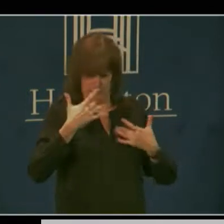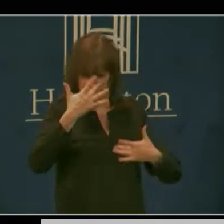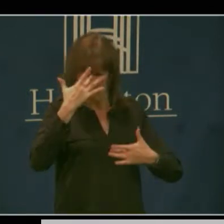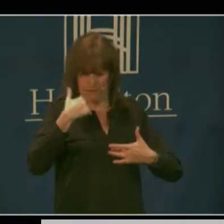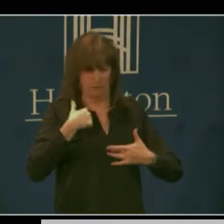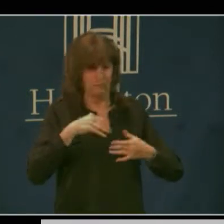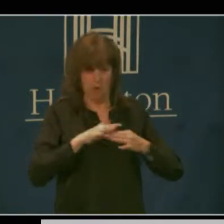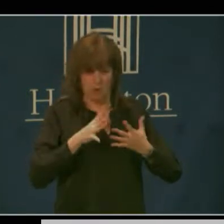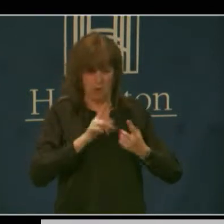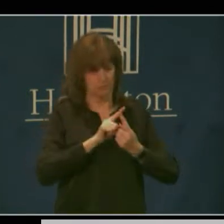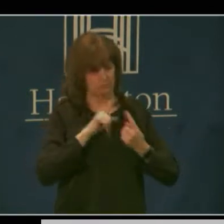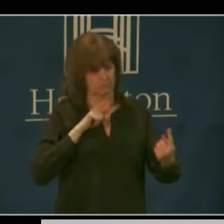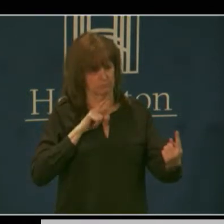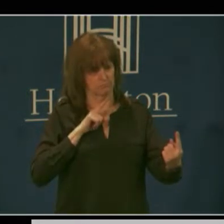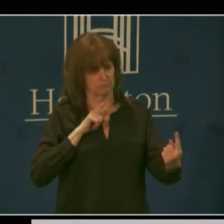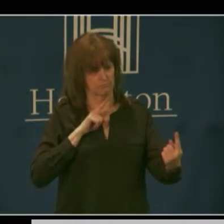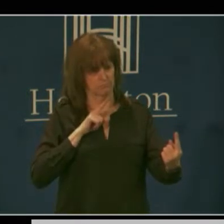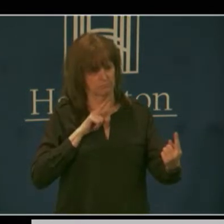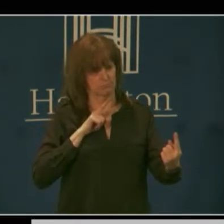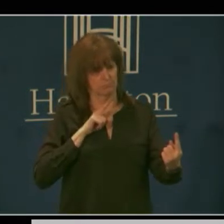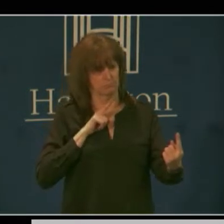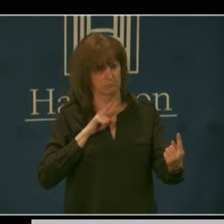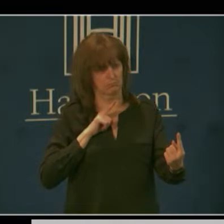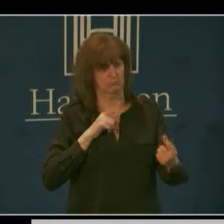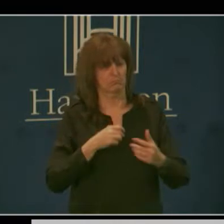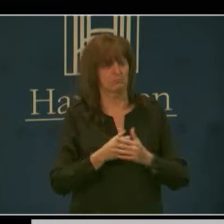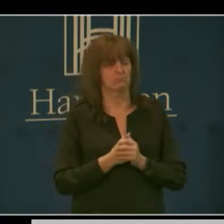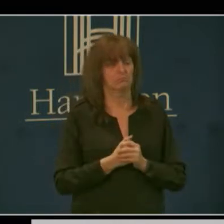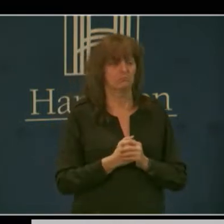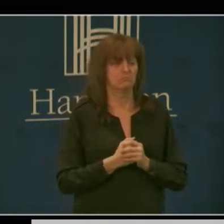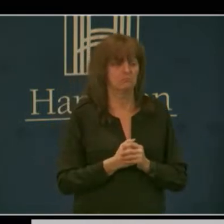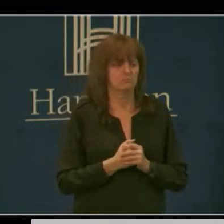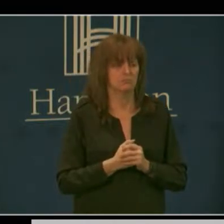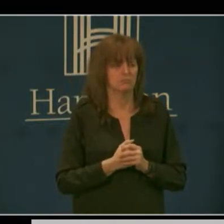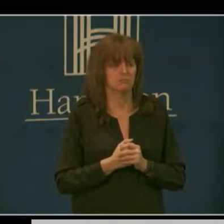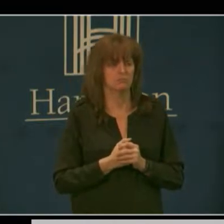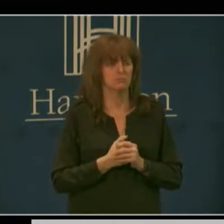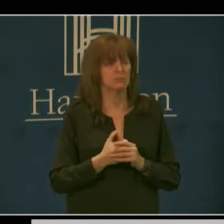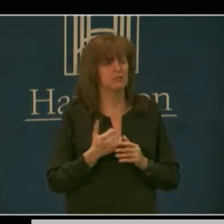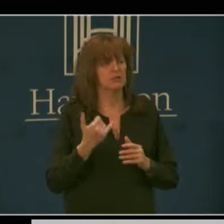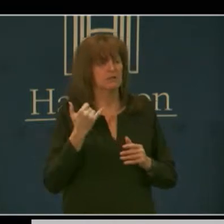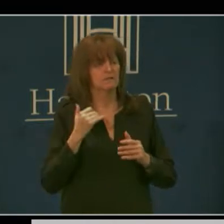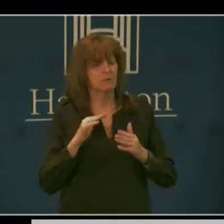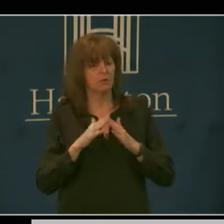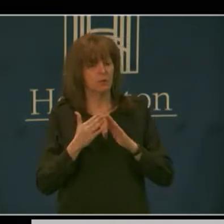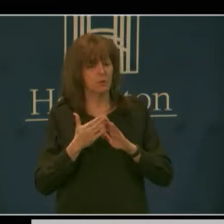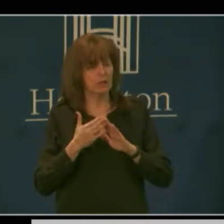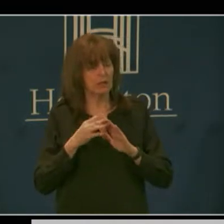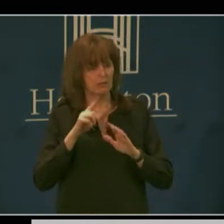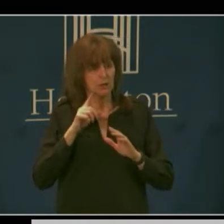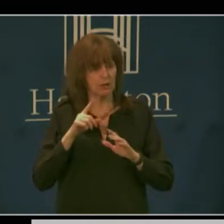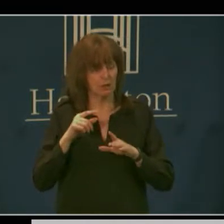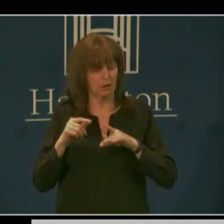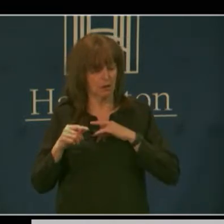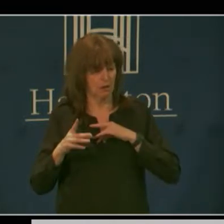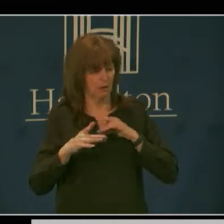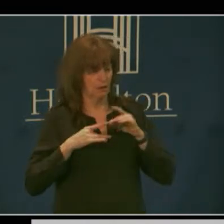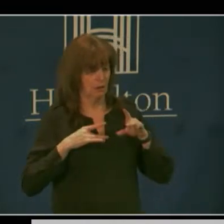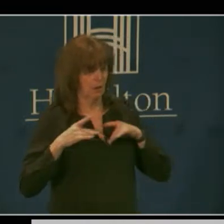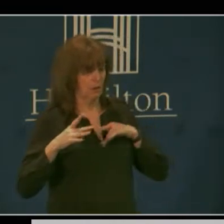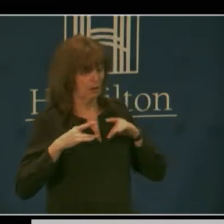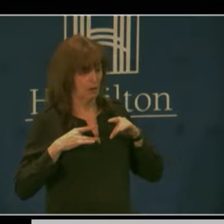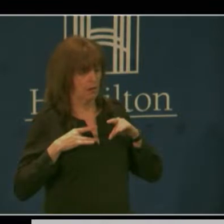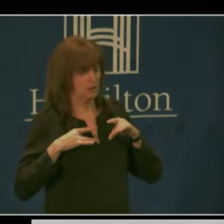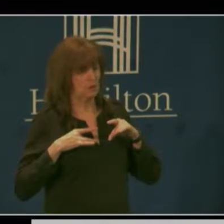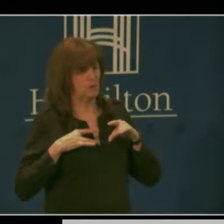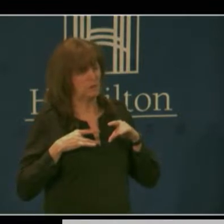of that. As we get more and more identification of community spread, Dr. Tam yesterday made